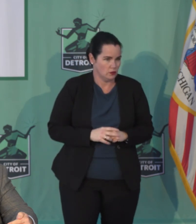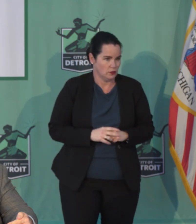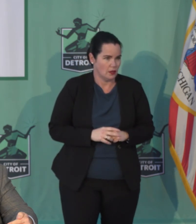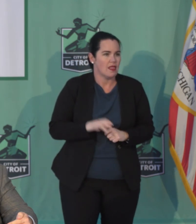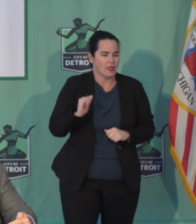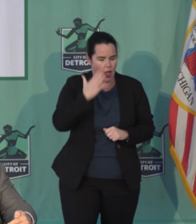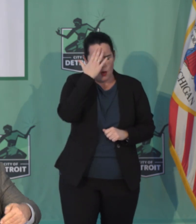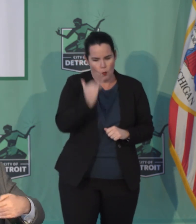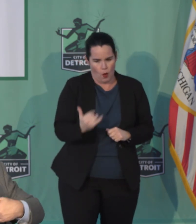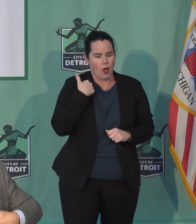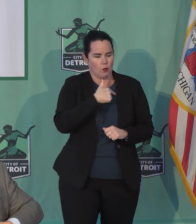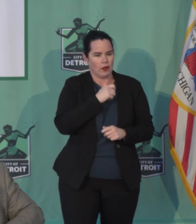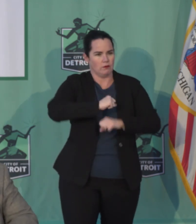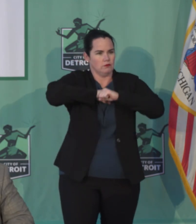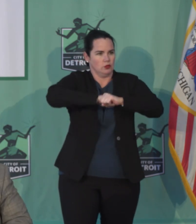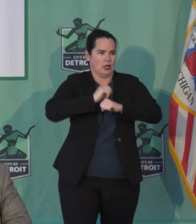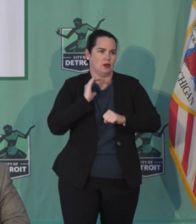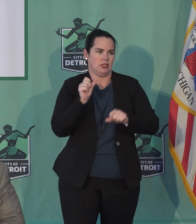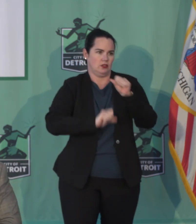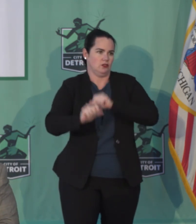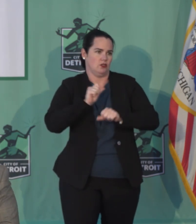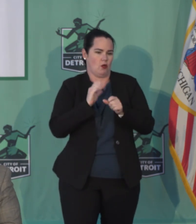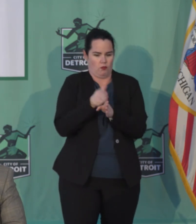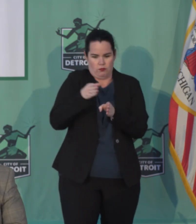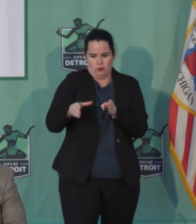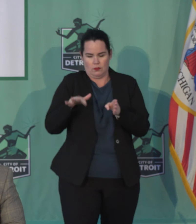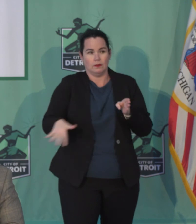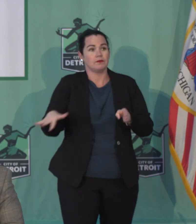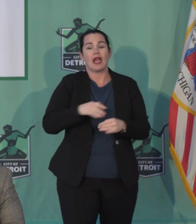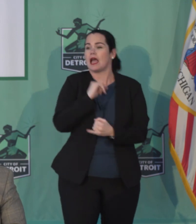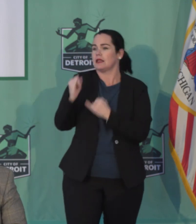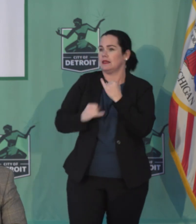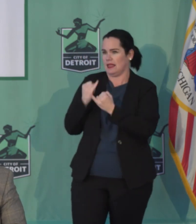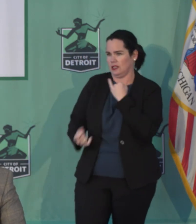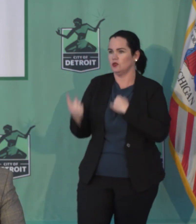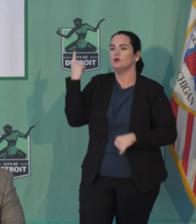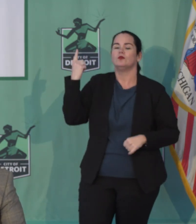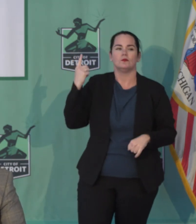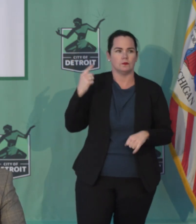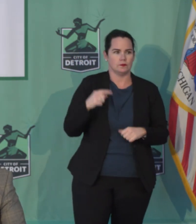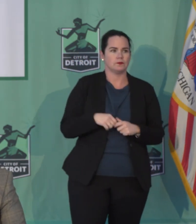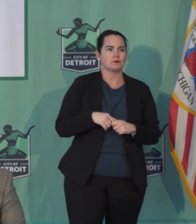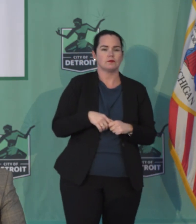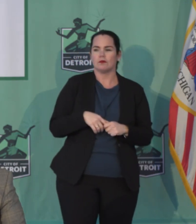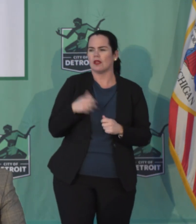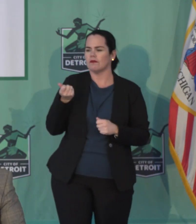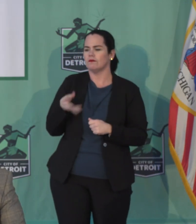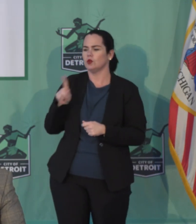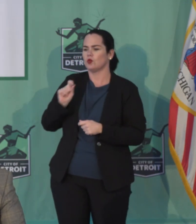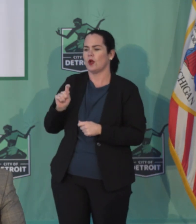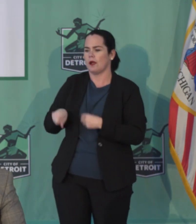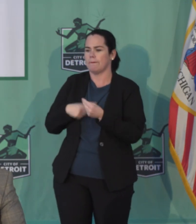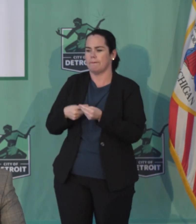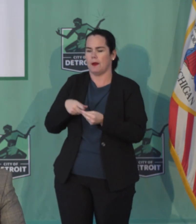be careful to protect our neighbors. Okay, and finally, for now, we've got a few DDOT-related